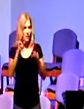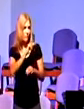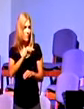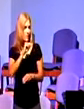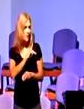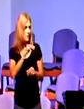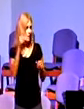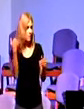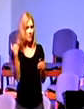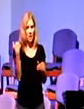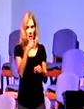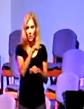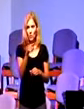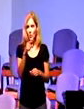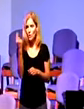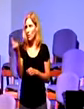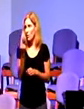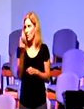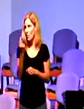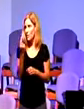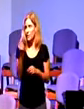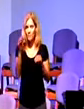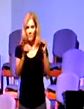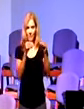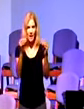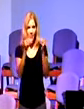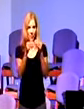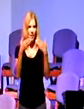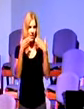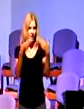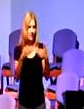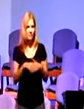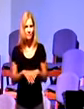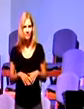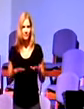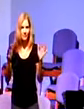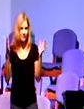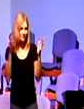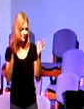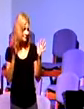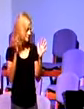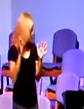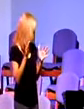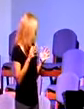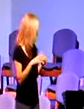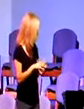and remind you that you can always pack more. Thank you.